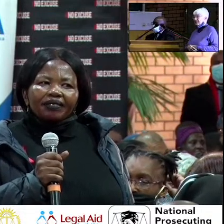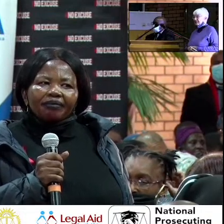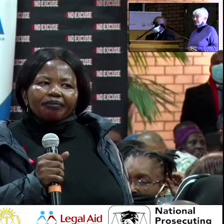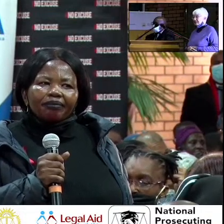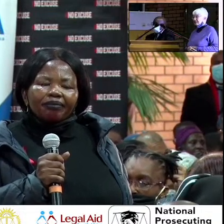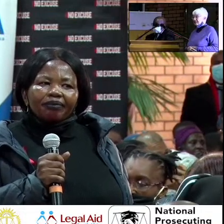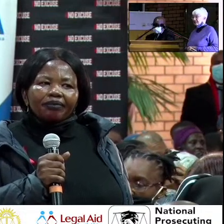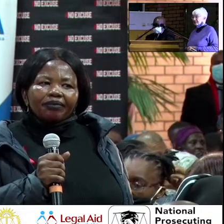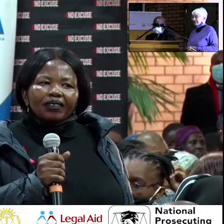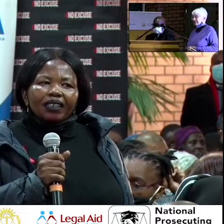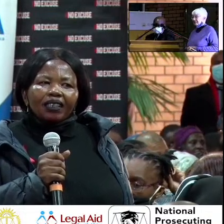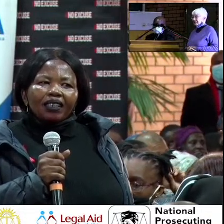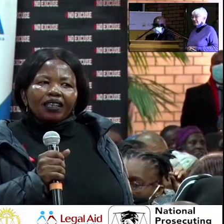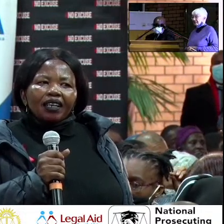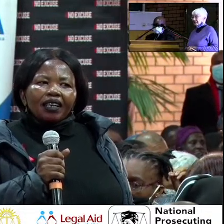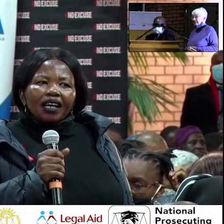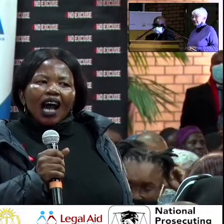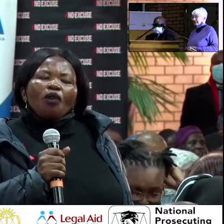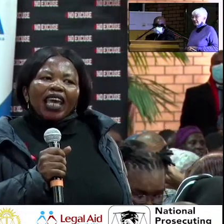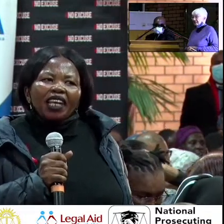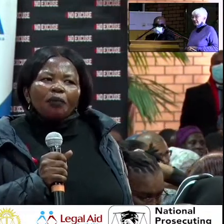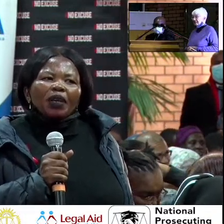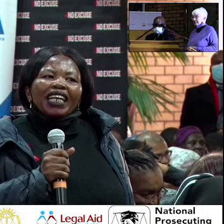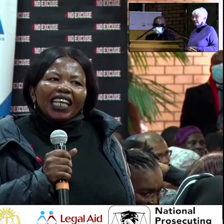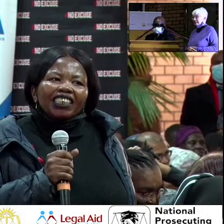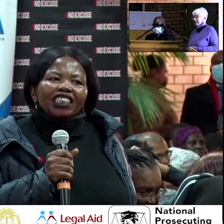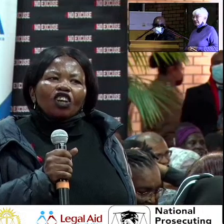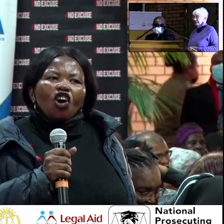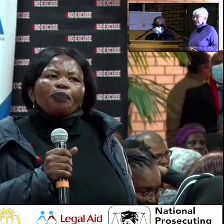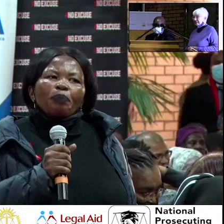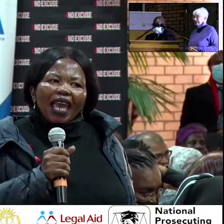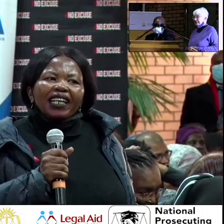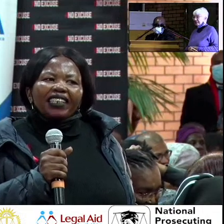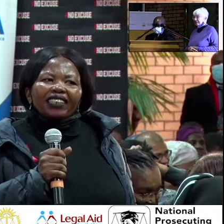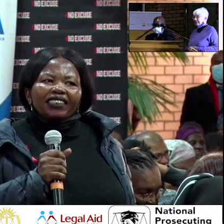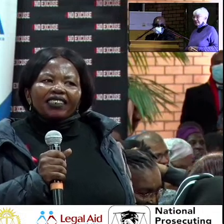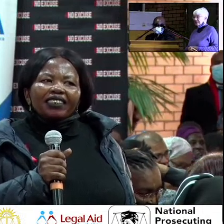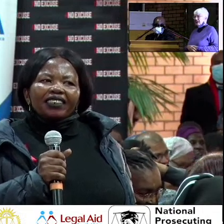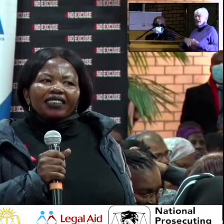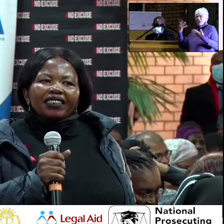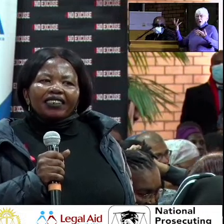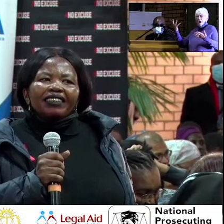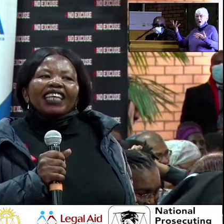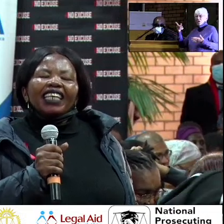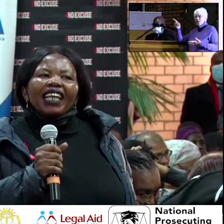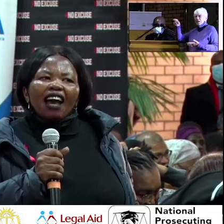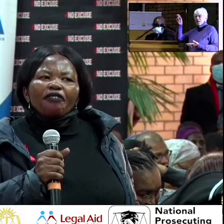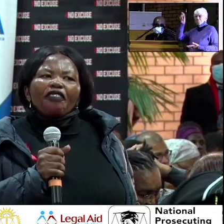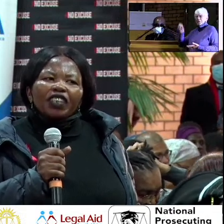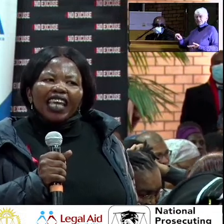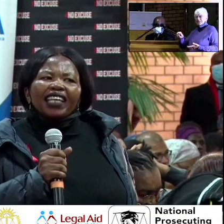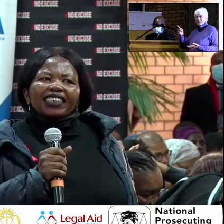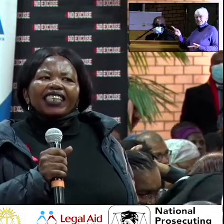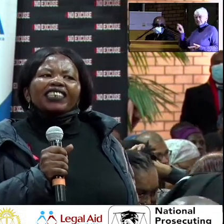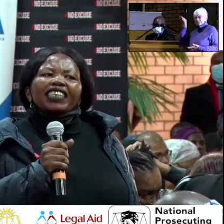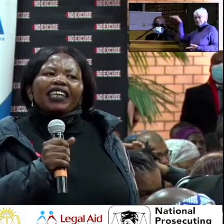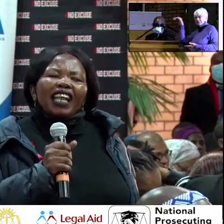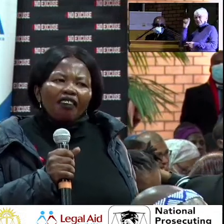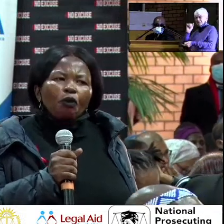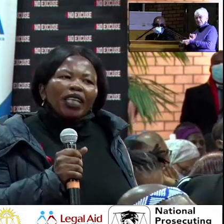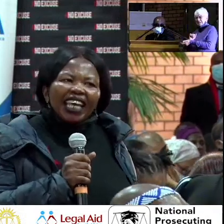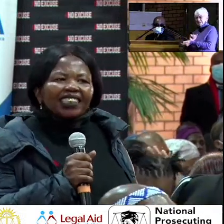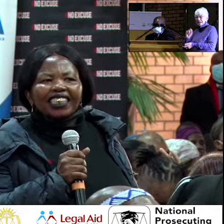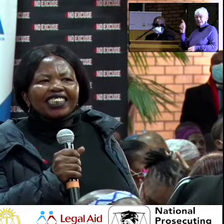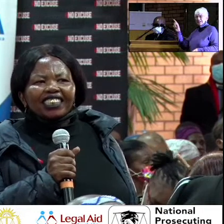How can he be released on bail There's enough evidence. There's